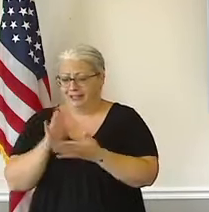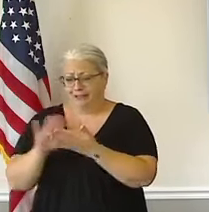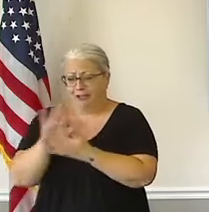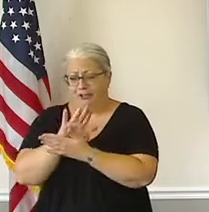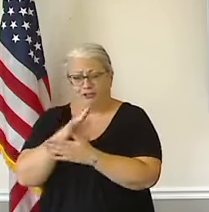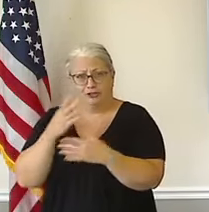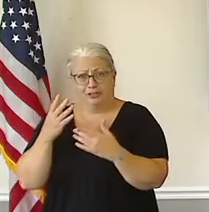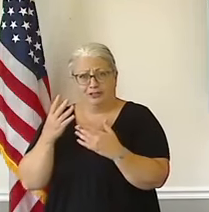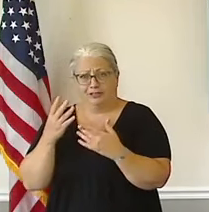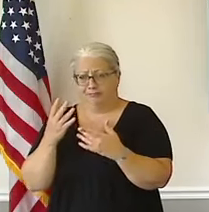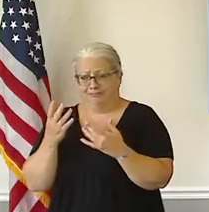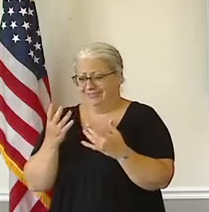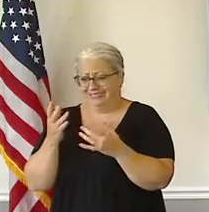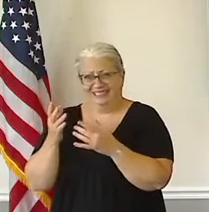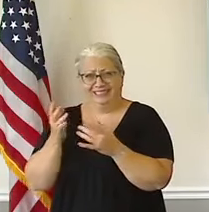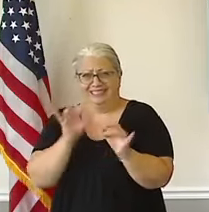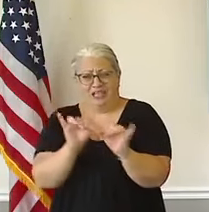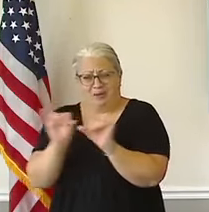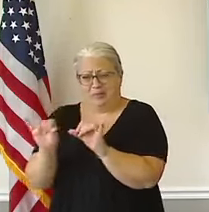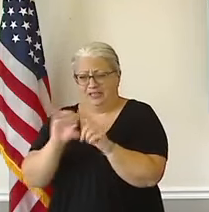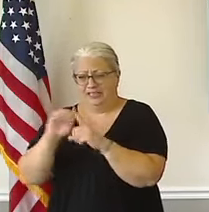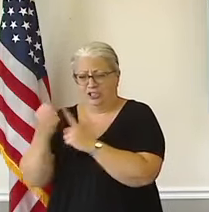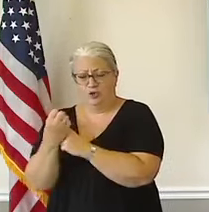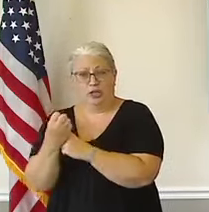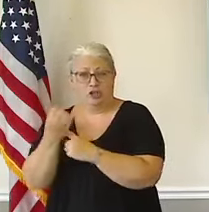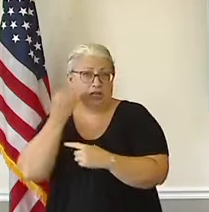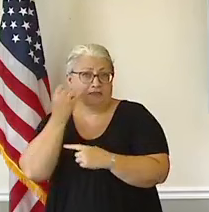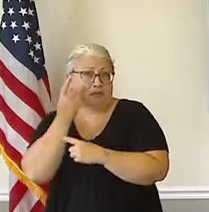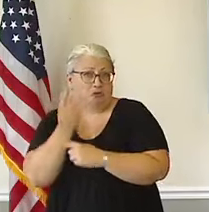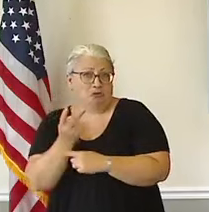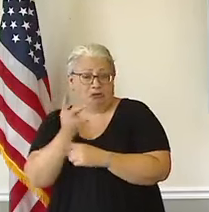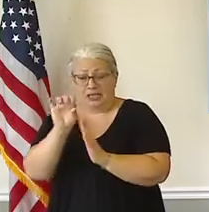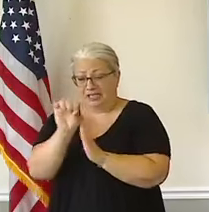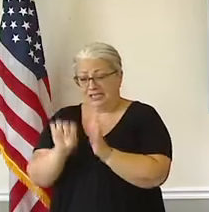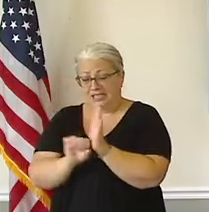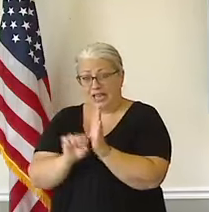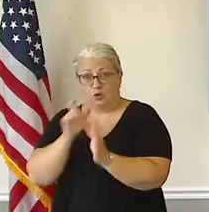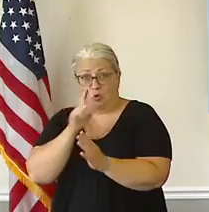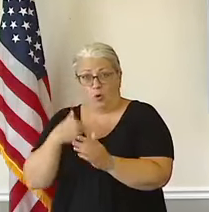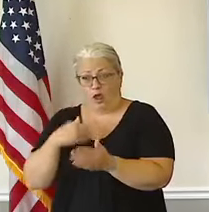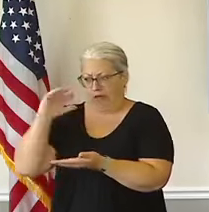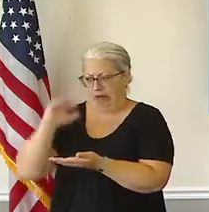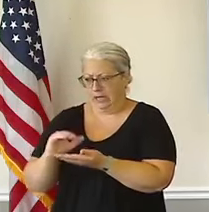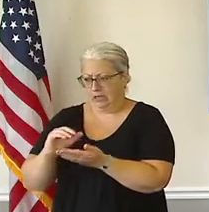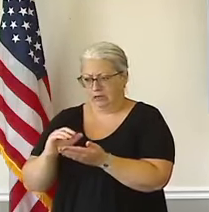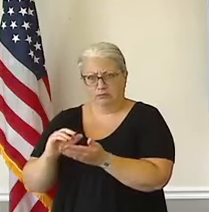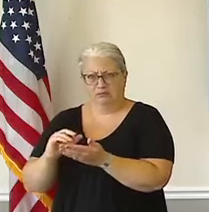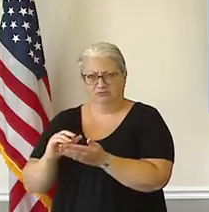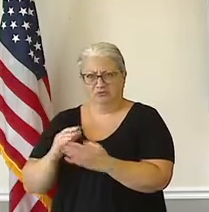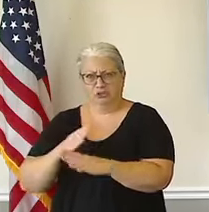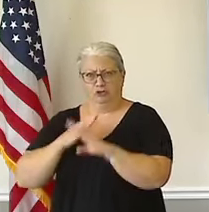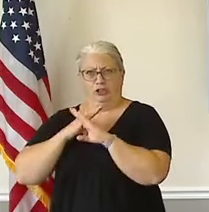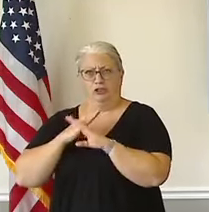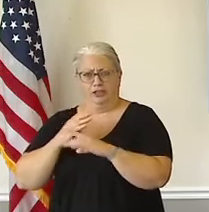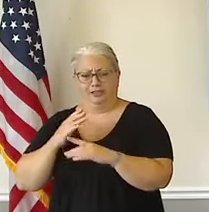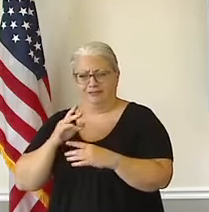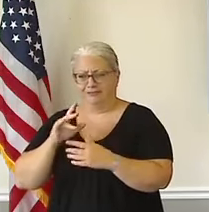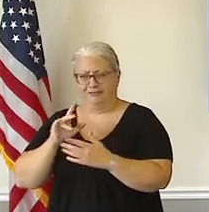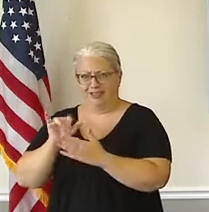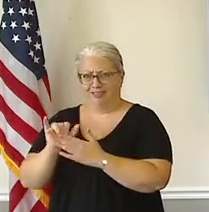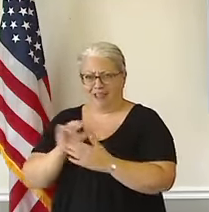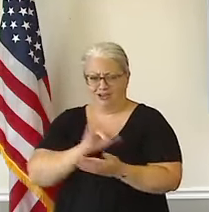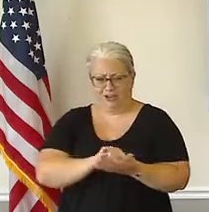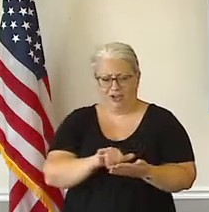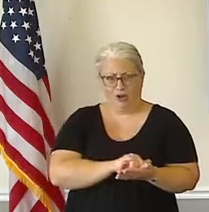colleges are in a similar situation. And if you look at states that have less restrictions than New York has, even those states have restrictions